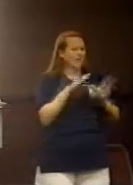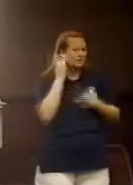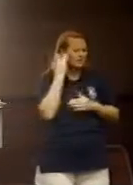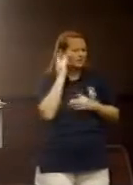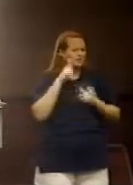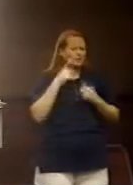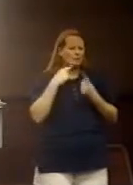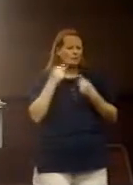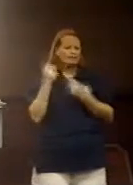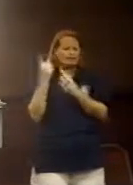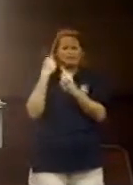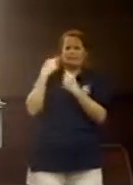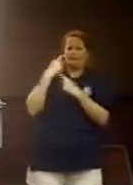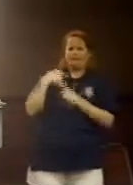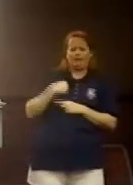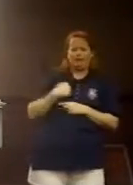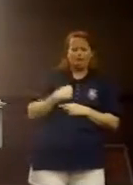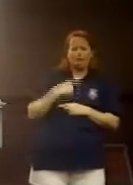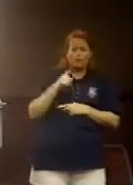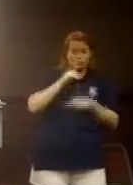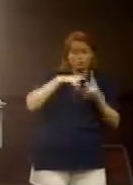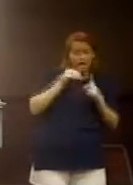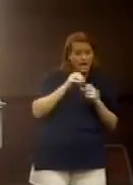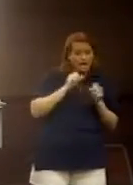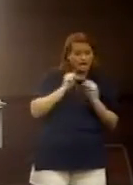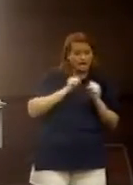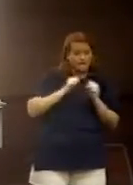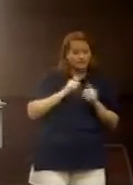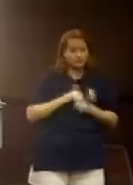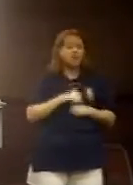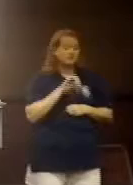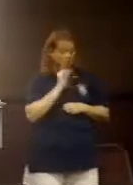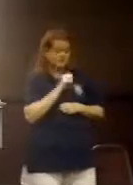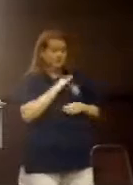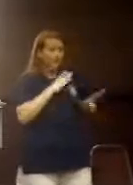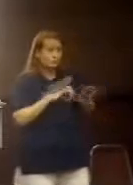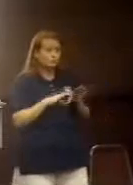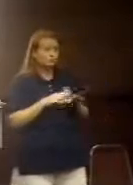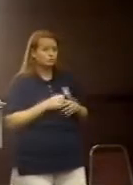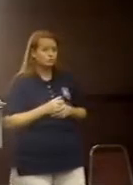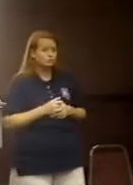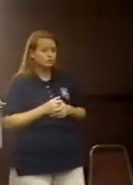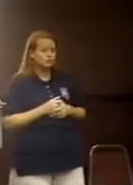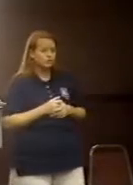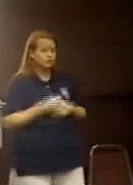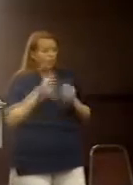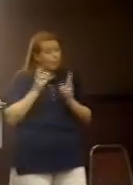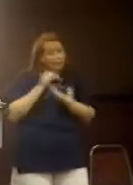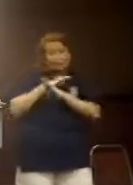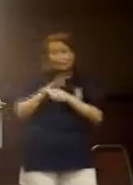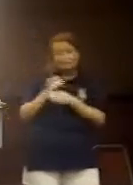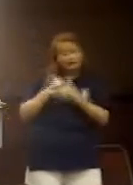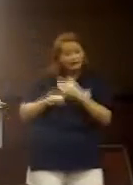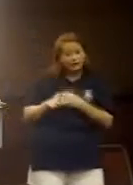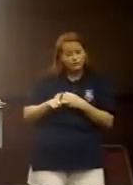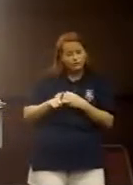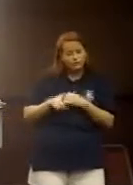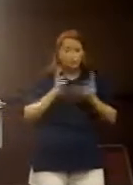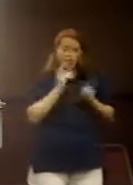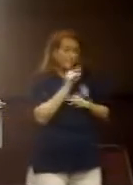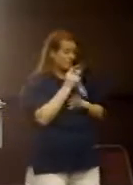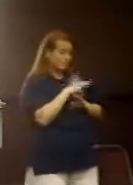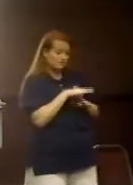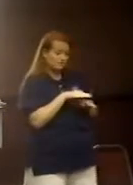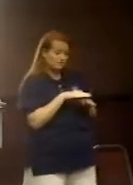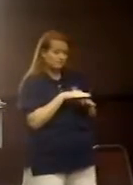say to me, well, you know, you sign in a sign system, I say, well, yeah, I do. And they, you know, well, it's not natural. Well, no,